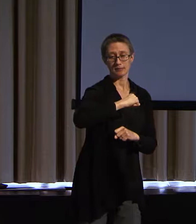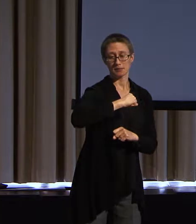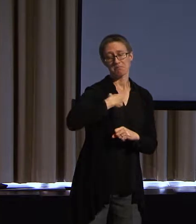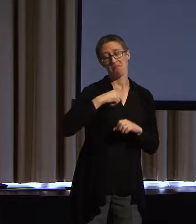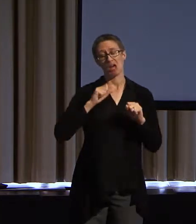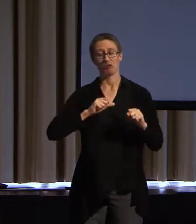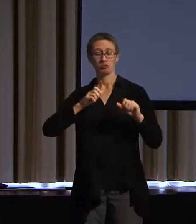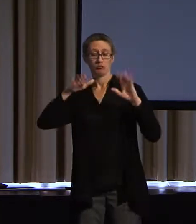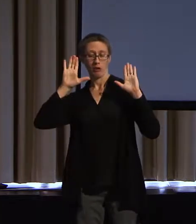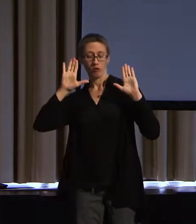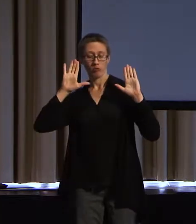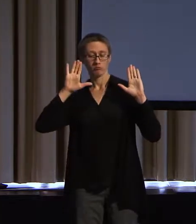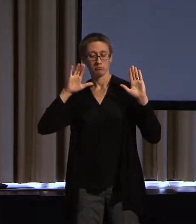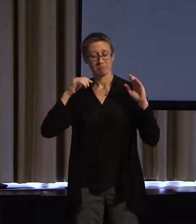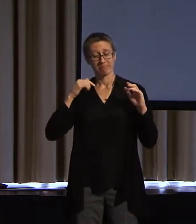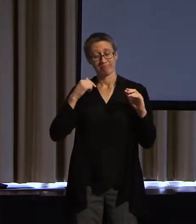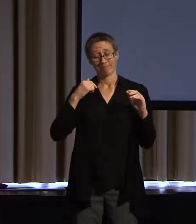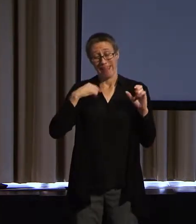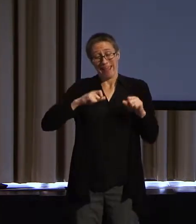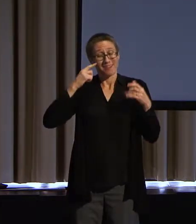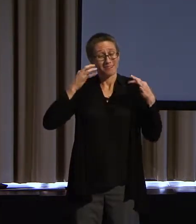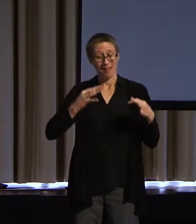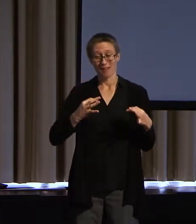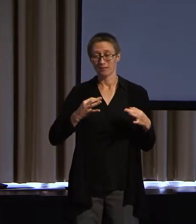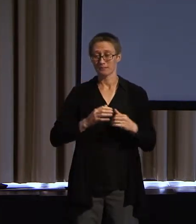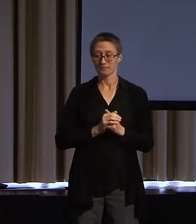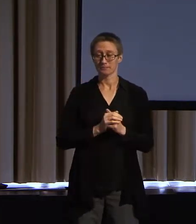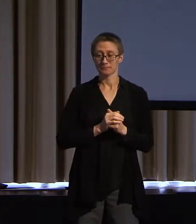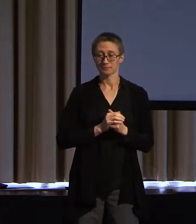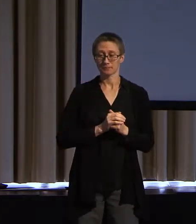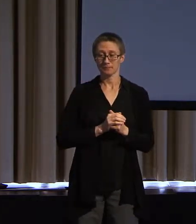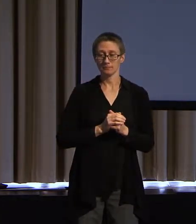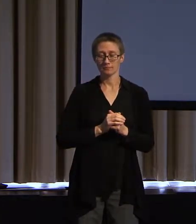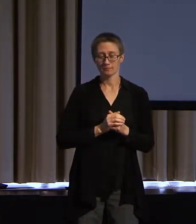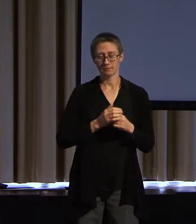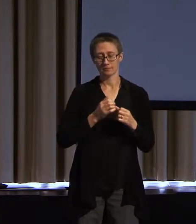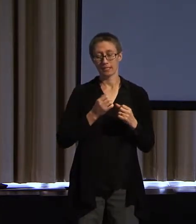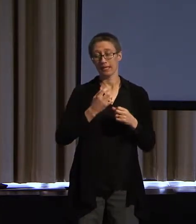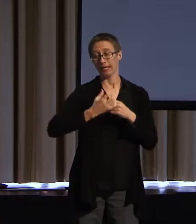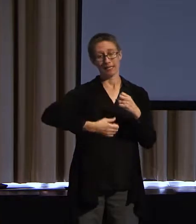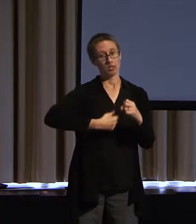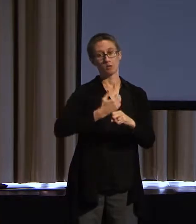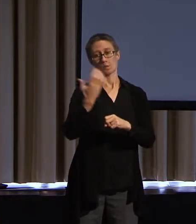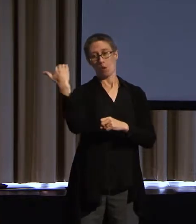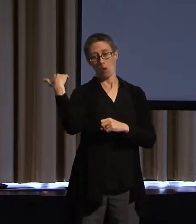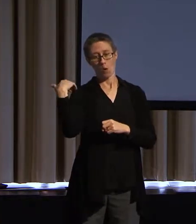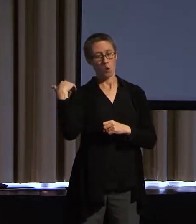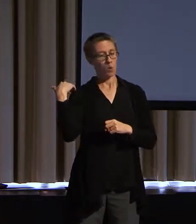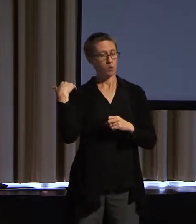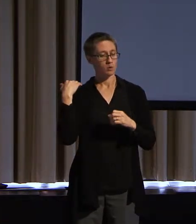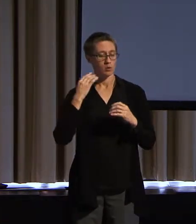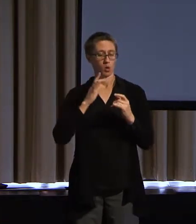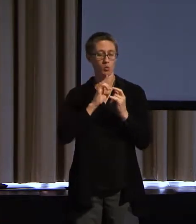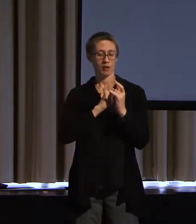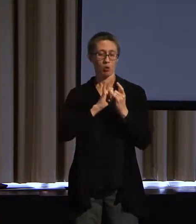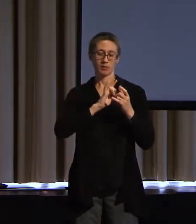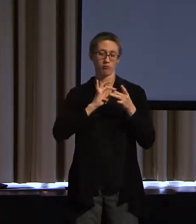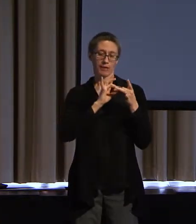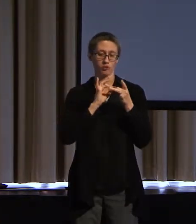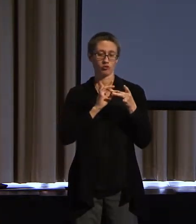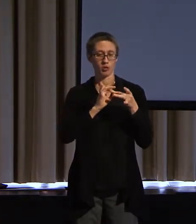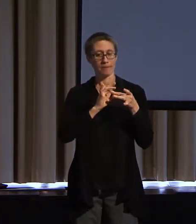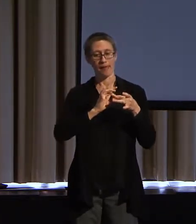situation. Years ago, my heart was broken when a romantic relationship ended. I wanted to fight for the relationship, but they broke